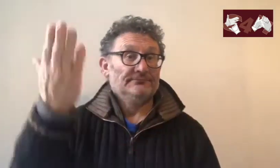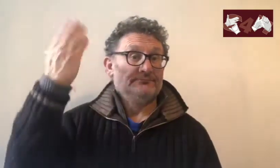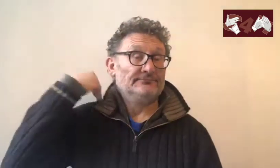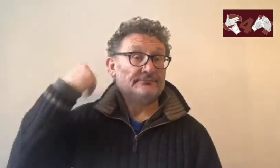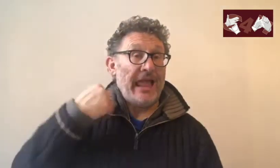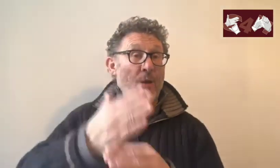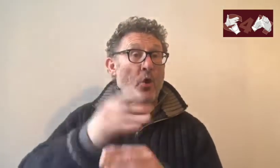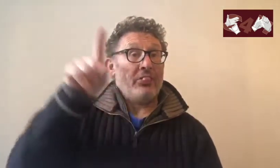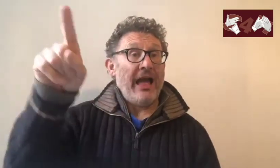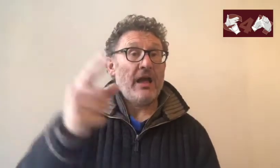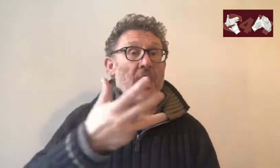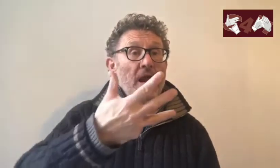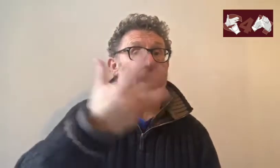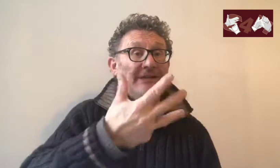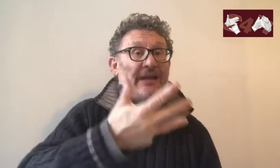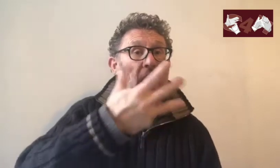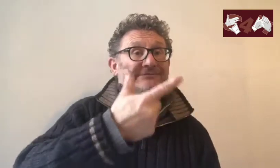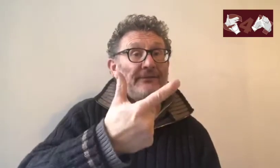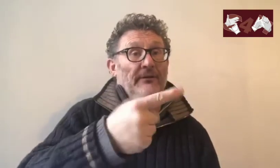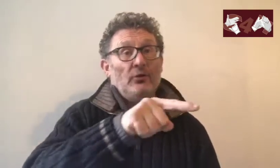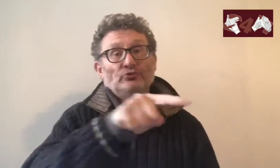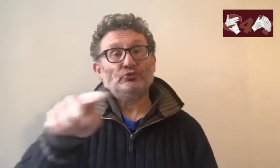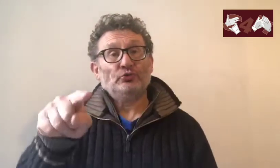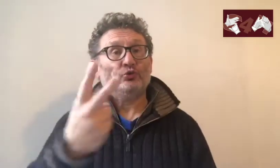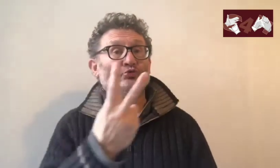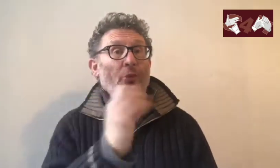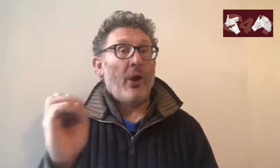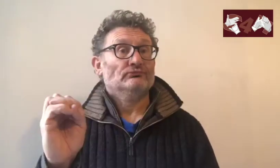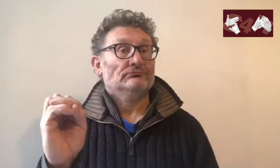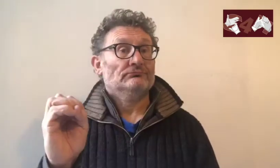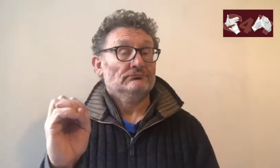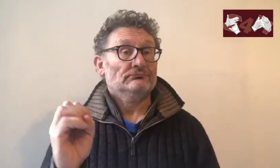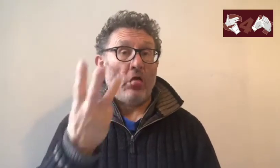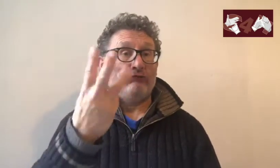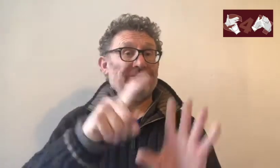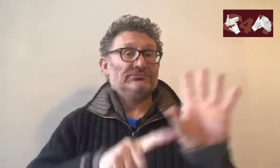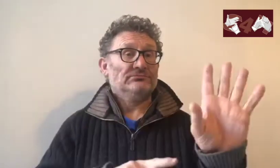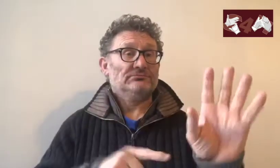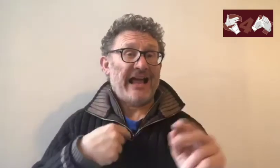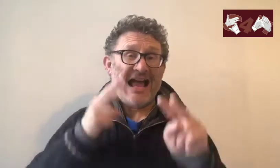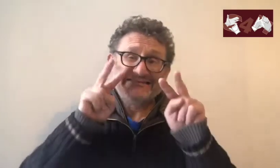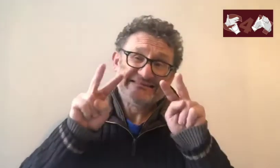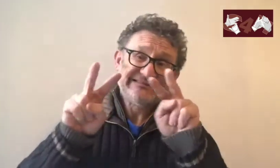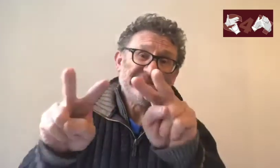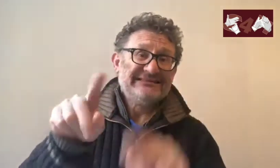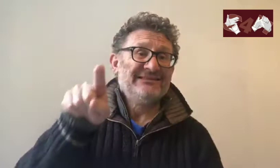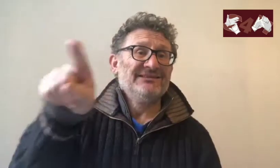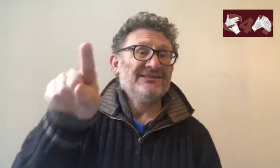23 years ago. And I worked there between 1997 and the year 2000. So over a